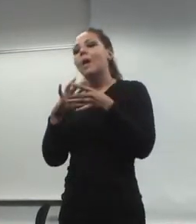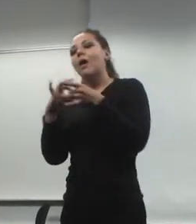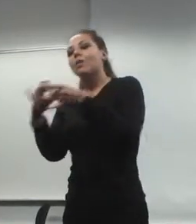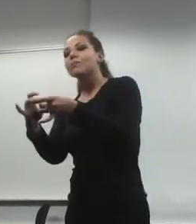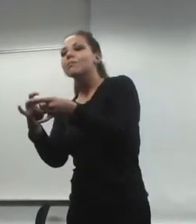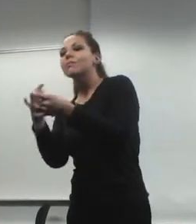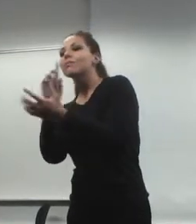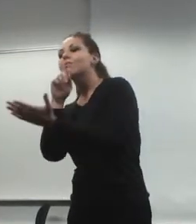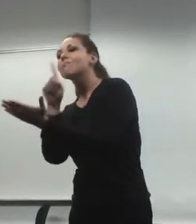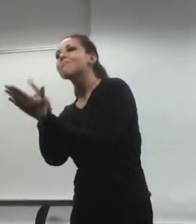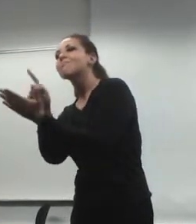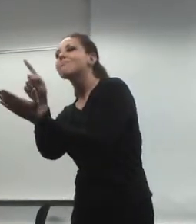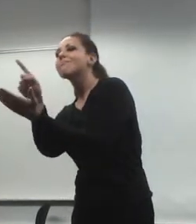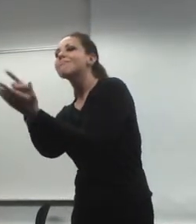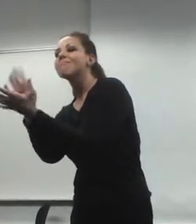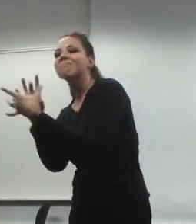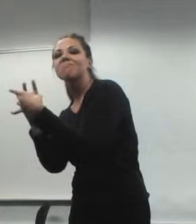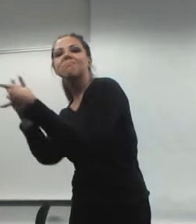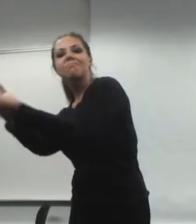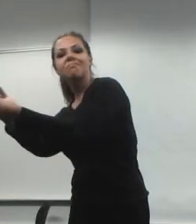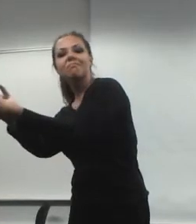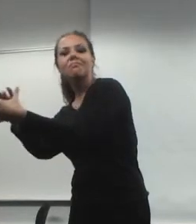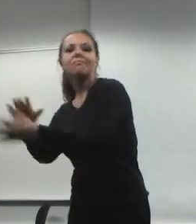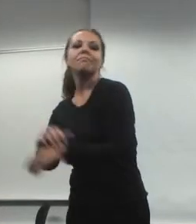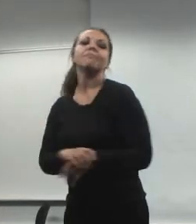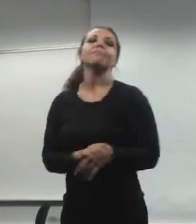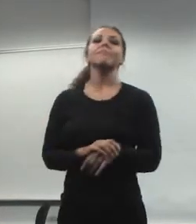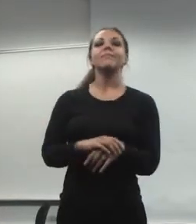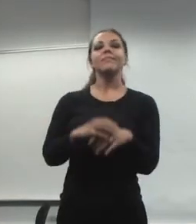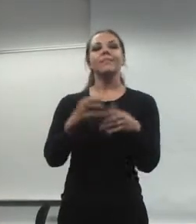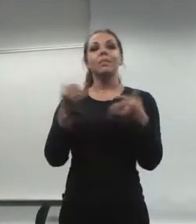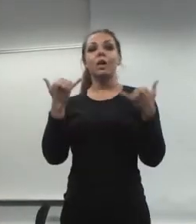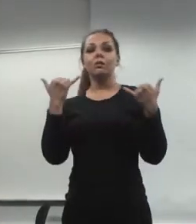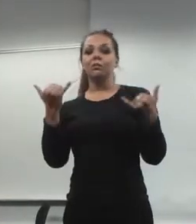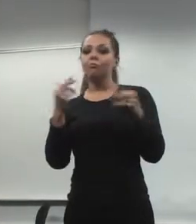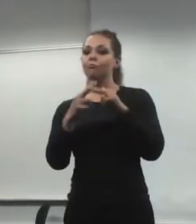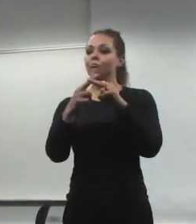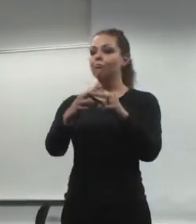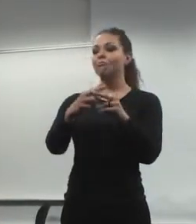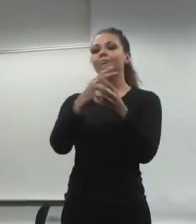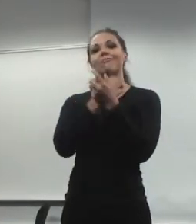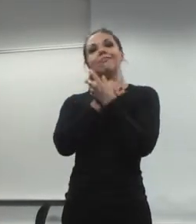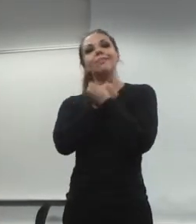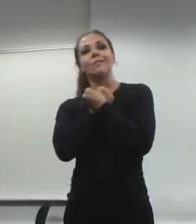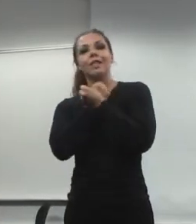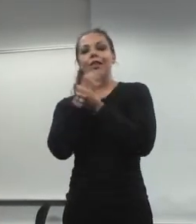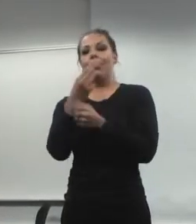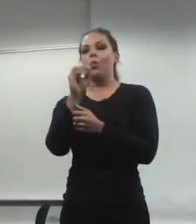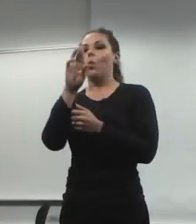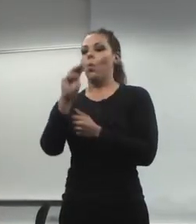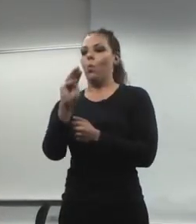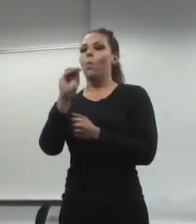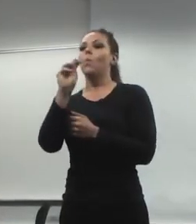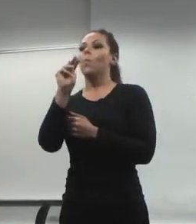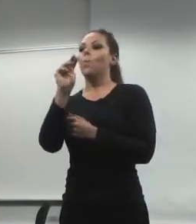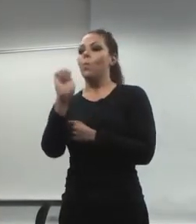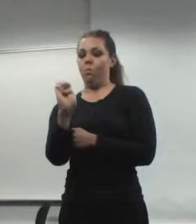in love. So now it's been called the love hormone. Research has begun to figure out how the hormone